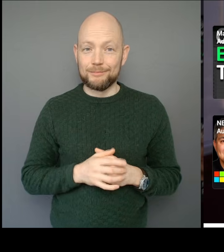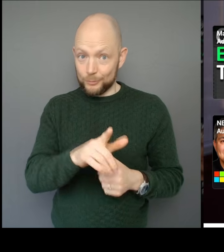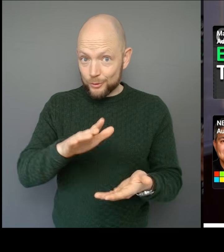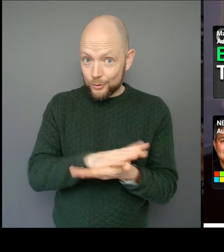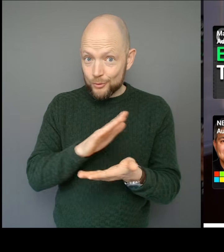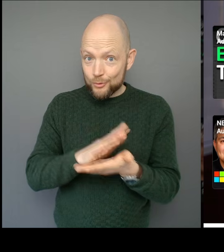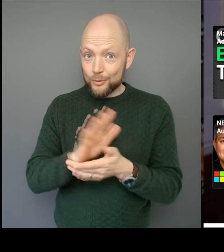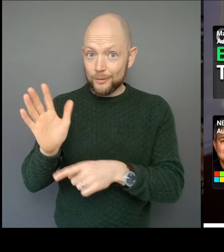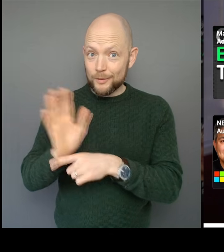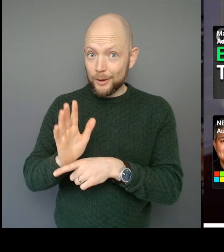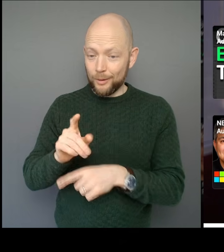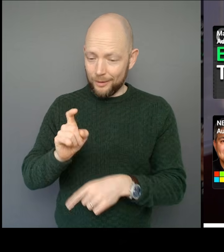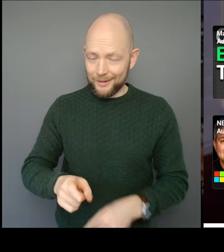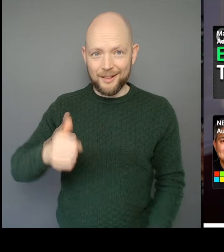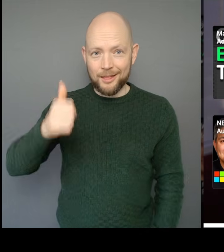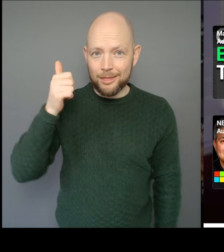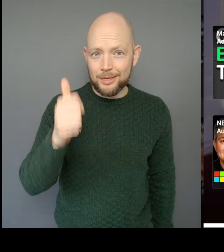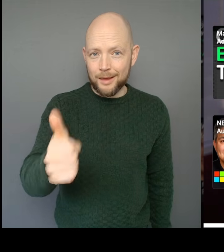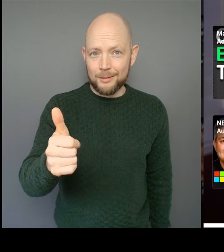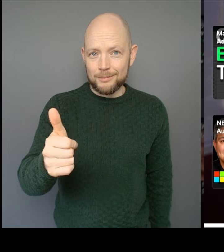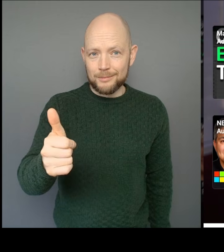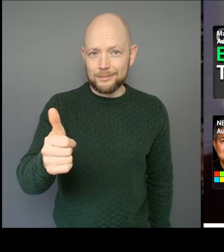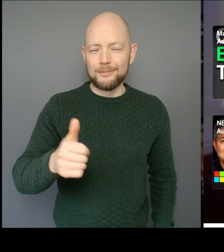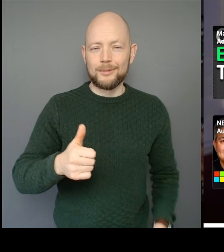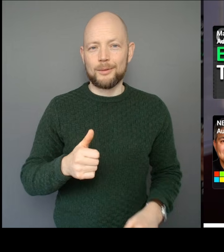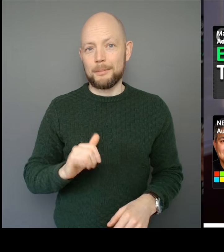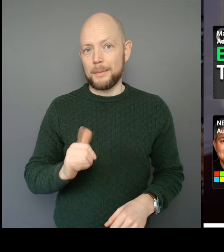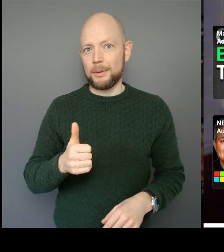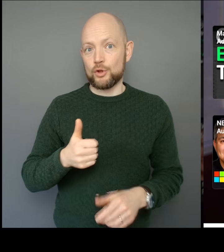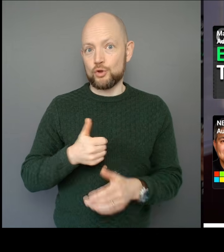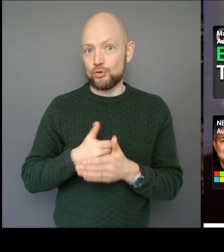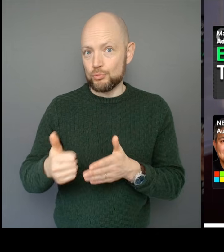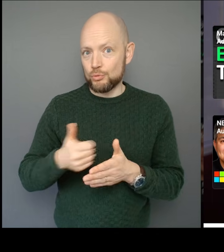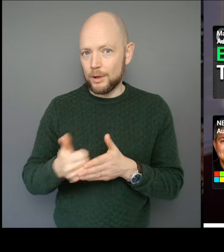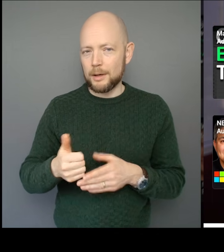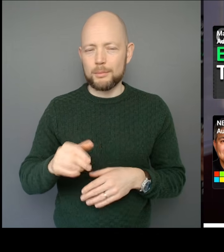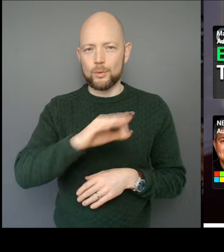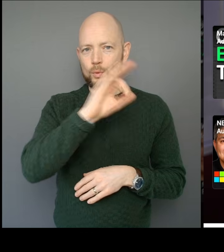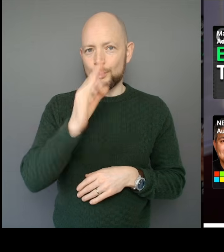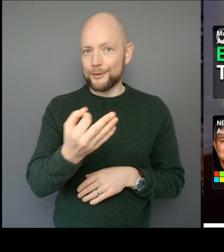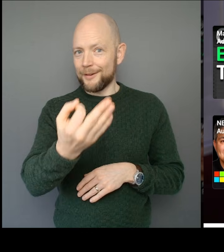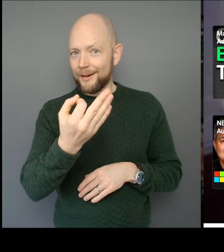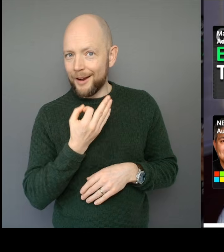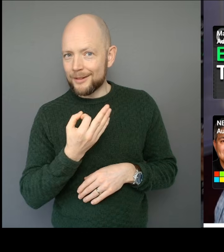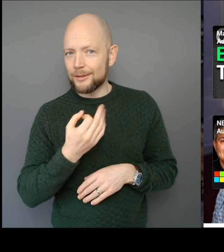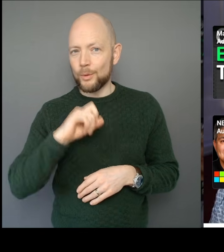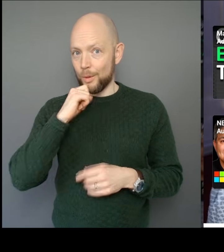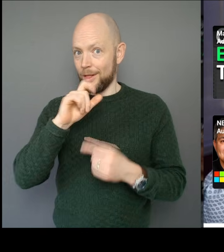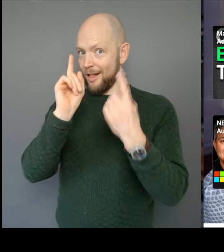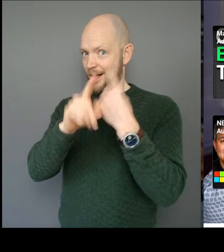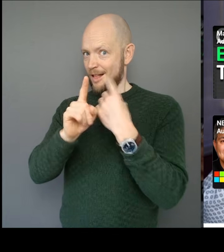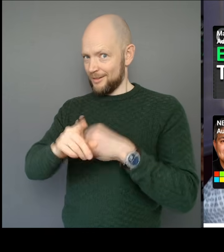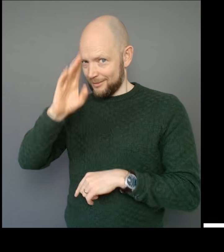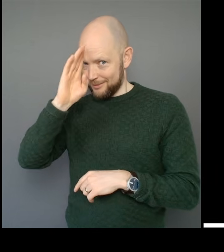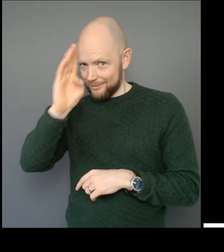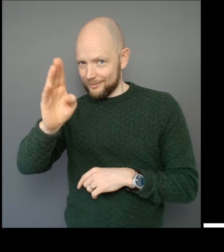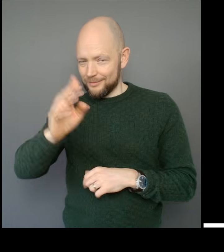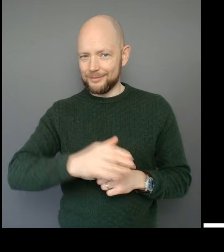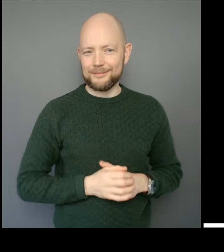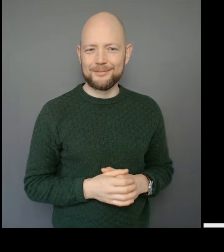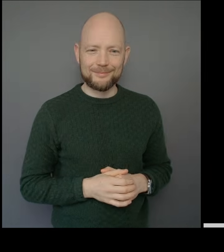make sure to give it a thumbs up and consider subscribing. Drop your questions in the comments, and I'll catch you on the next one.